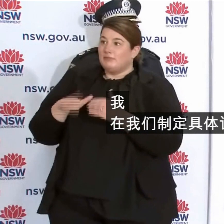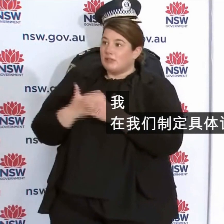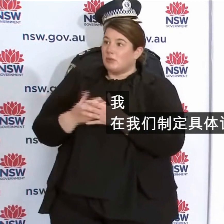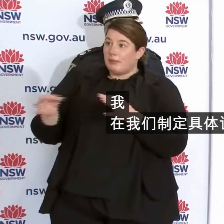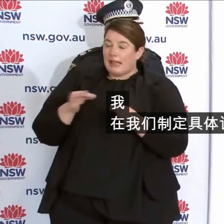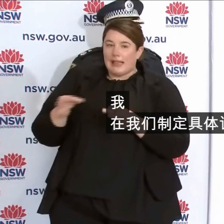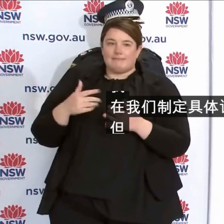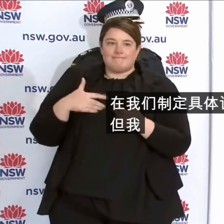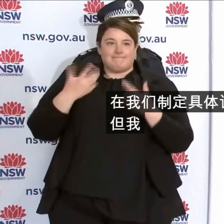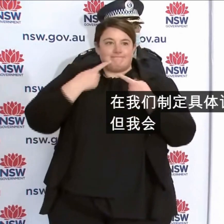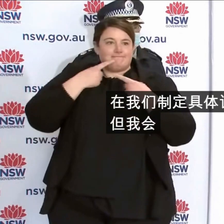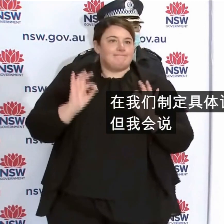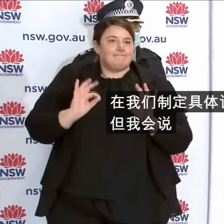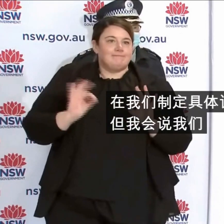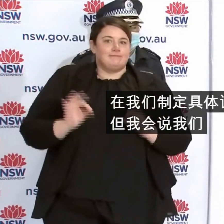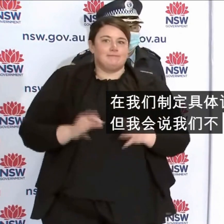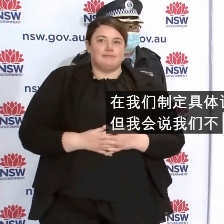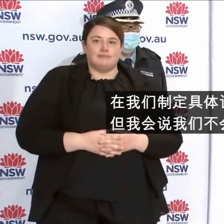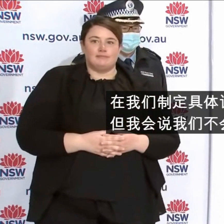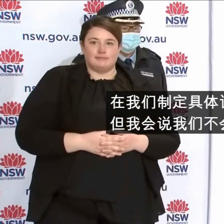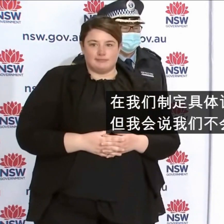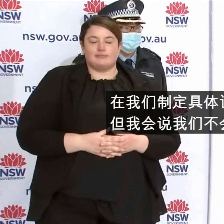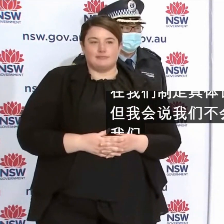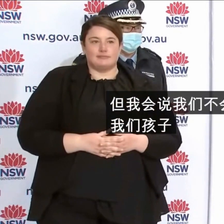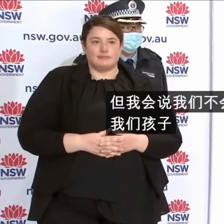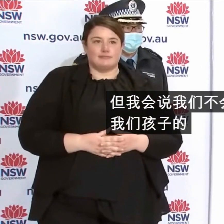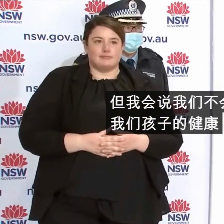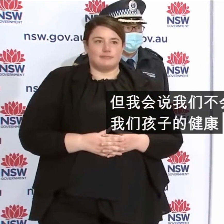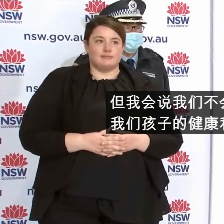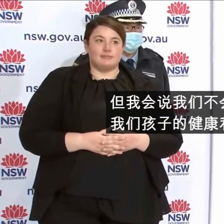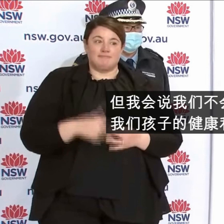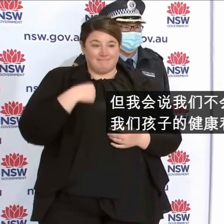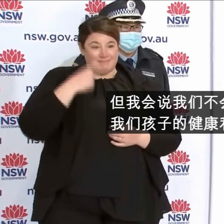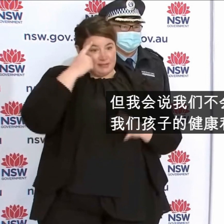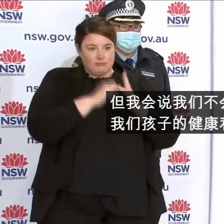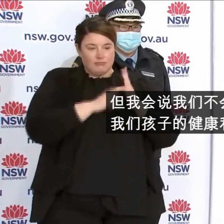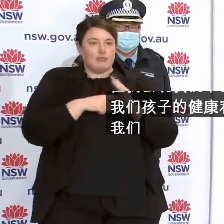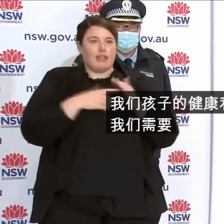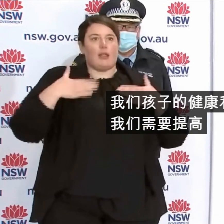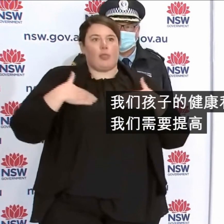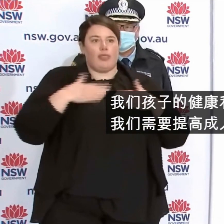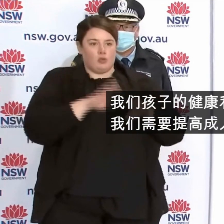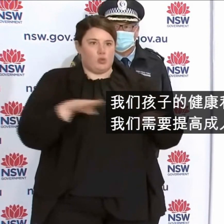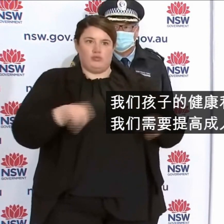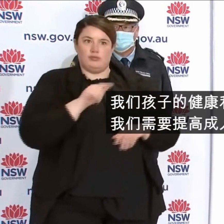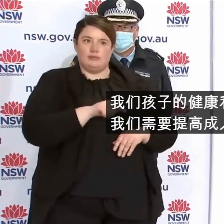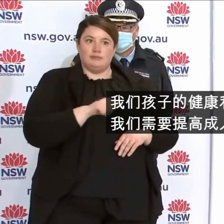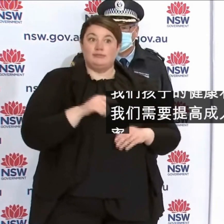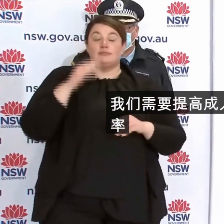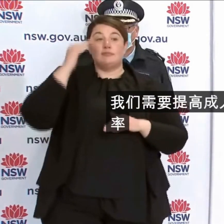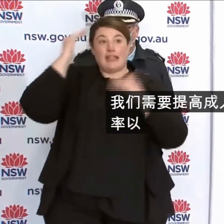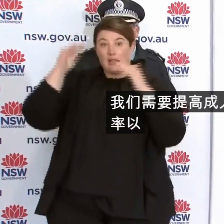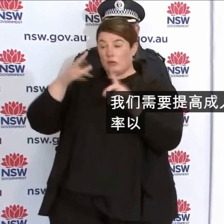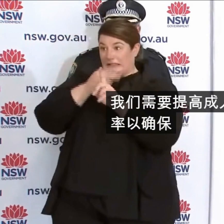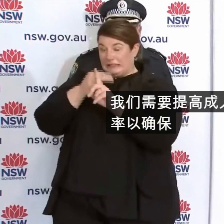plans in place. But I will say that we won't compromise the health and safety of our children. We need to get the adult